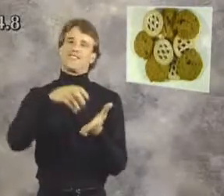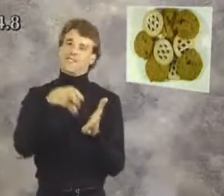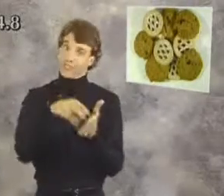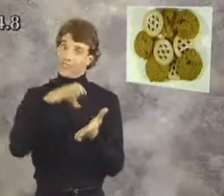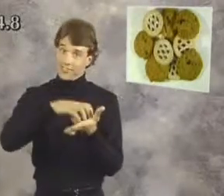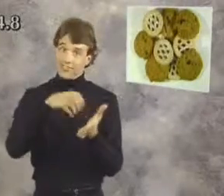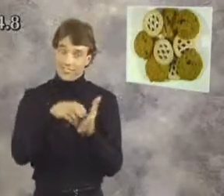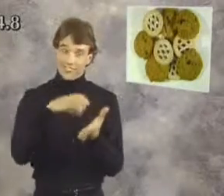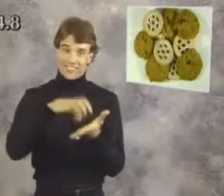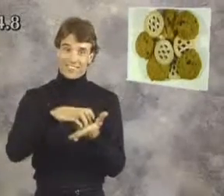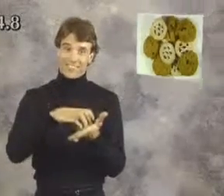Cookies.